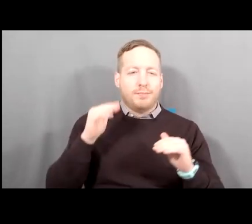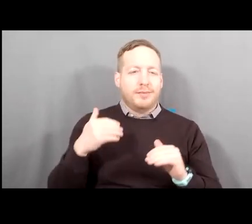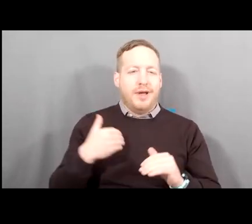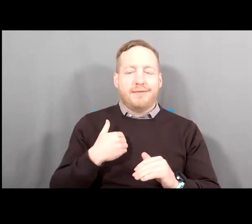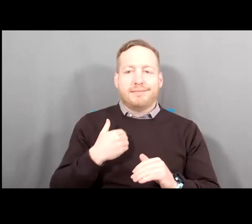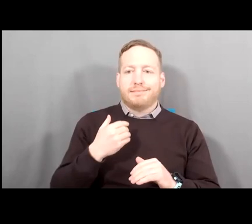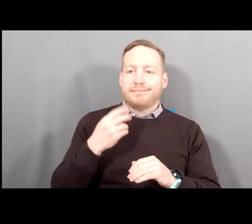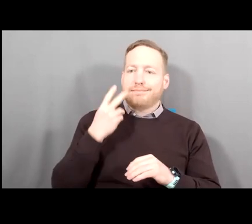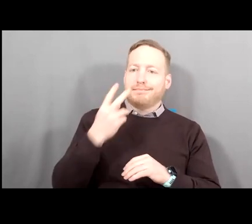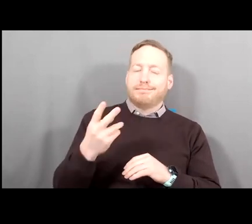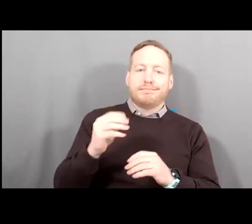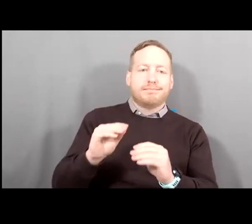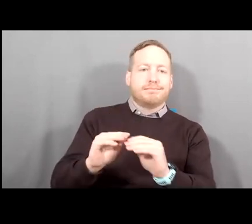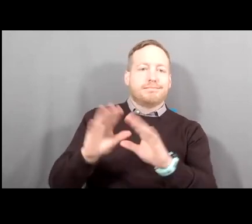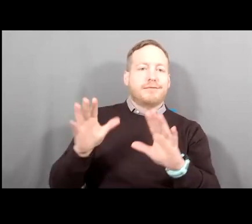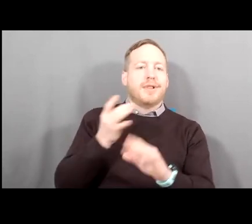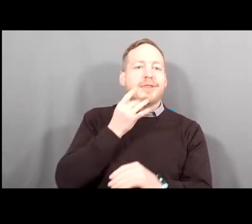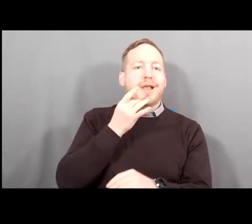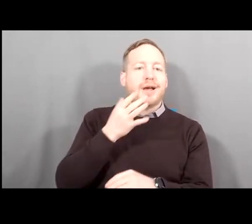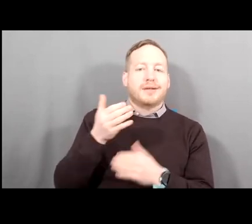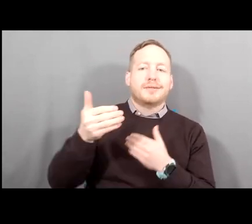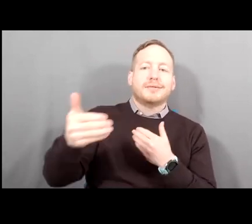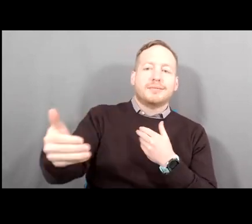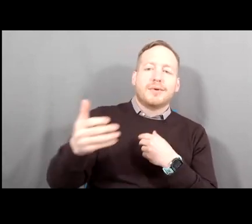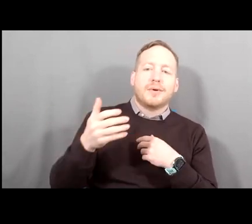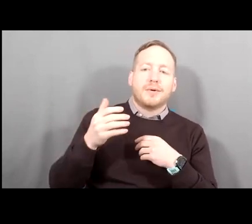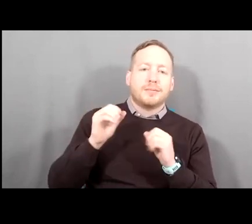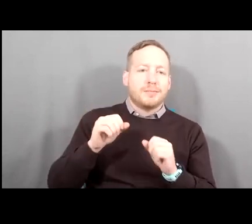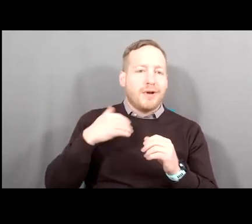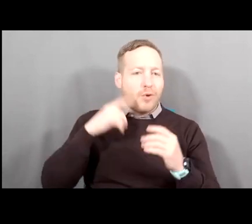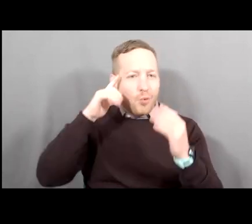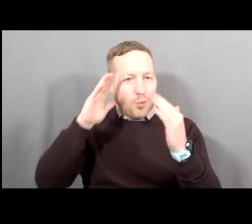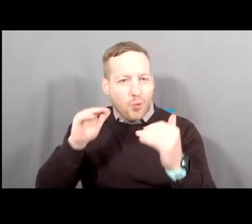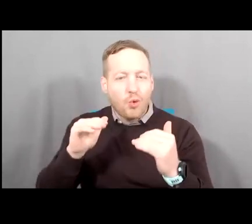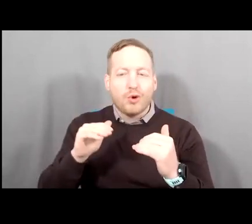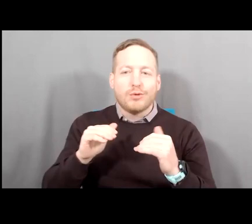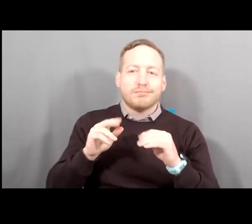we have a number of challenges, and hopefully we can see